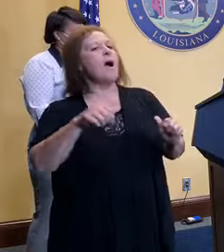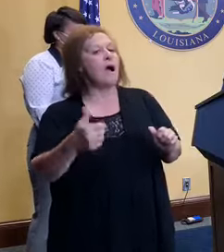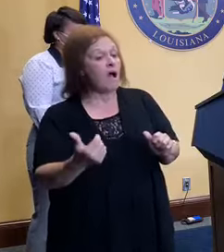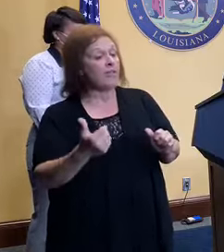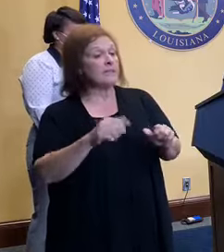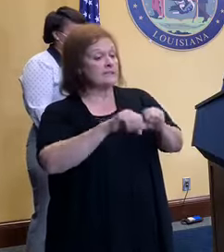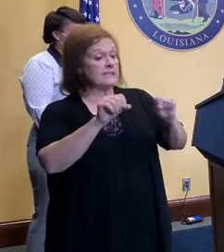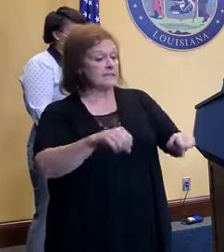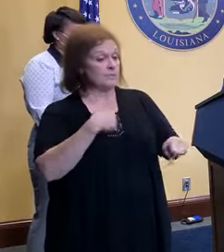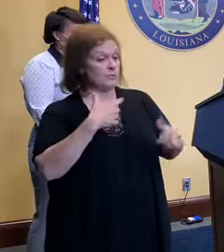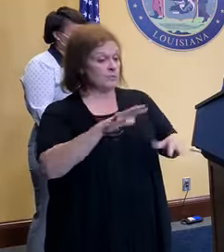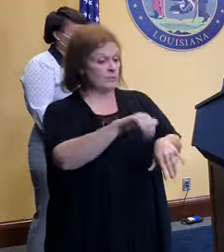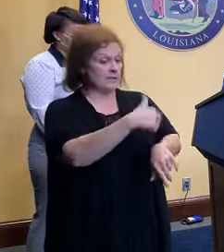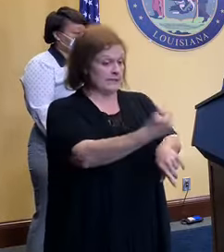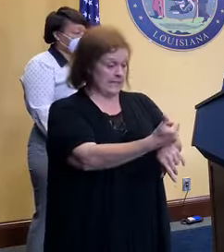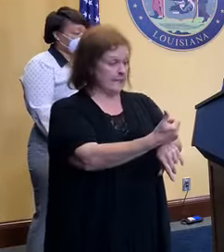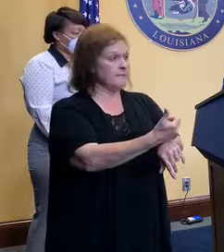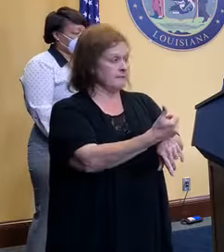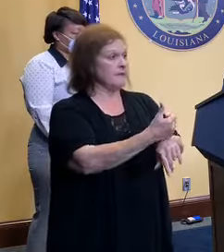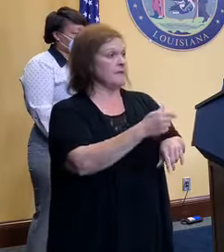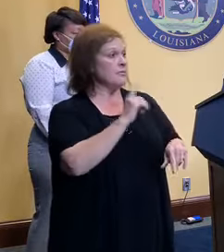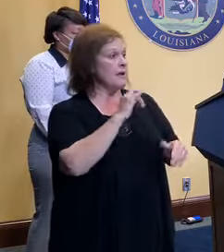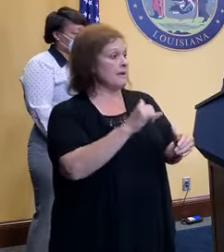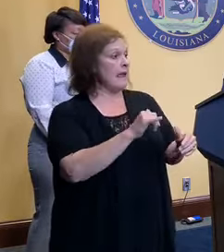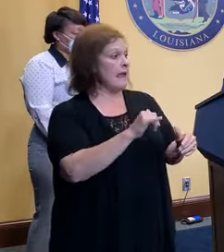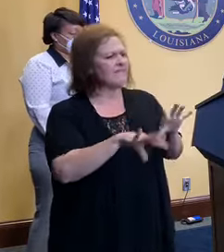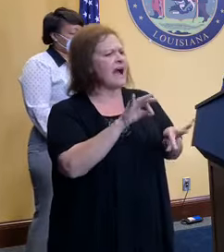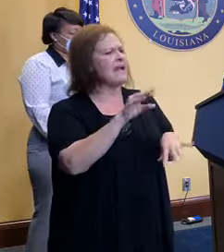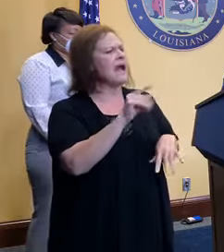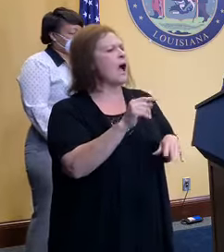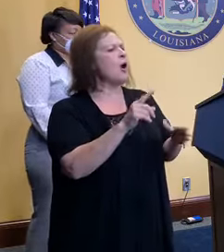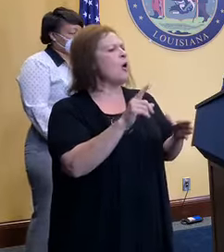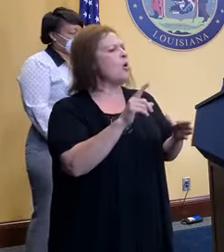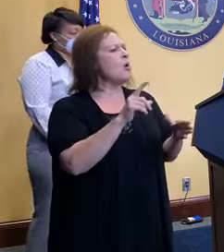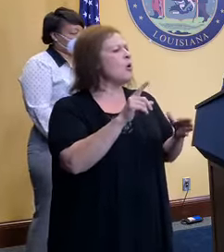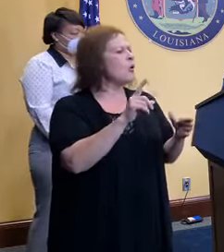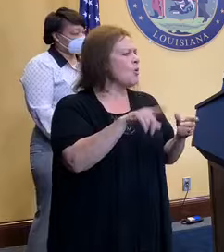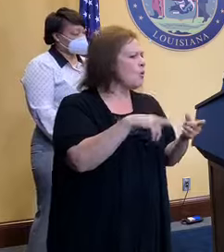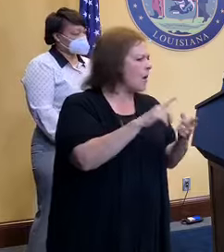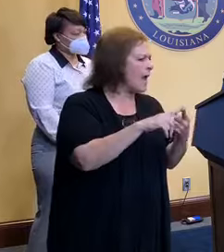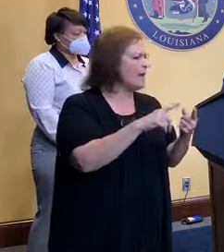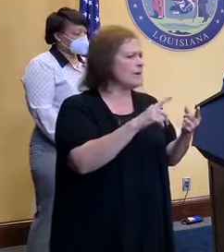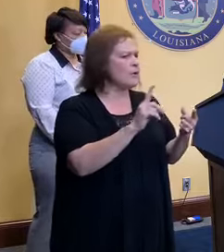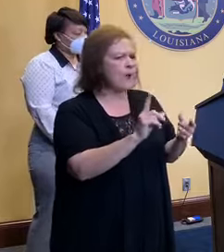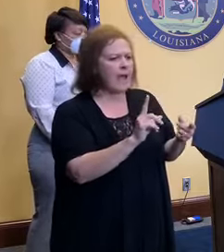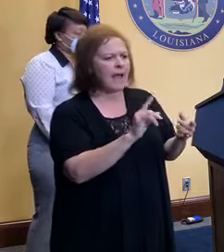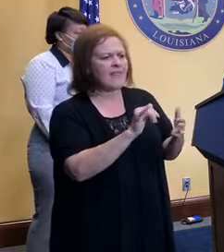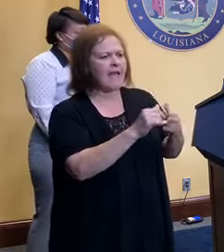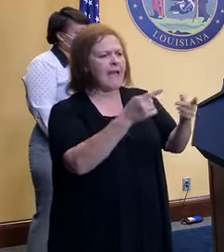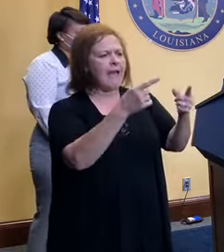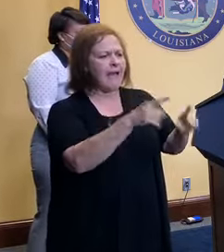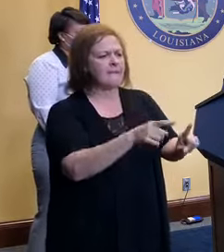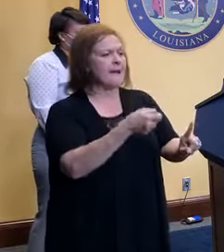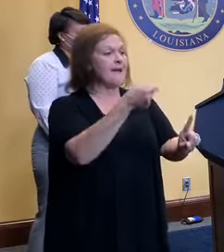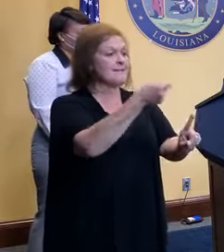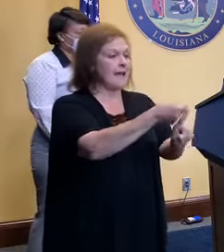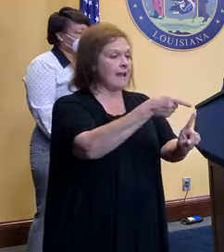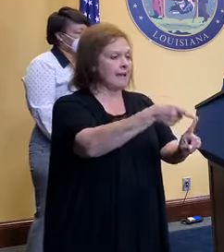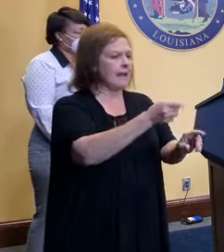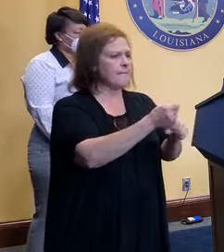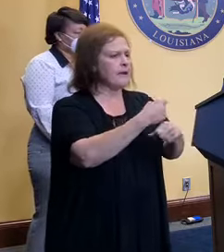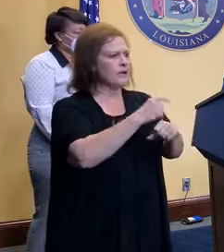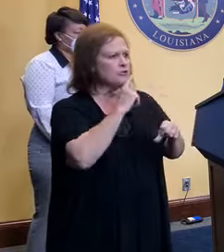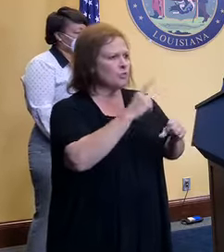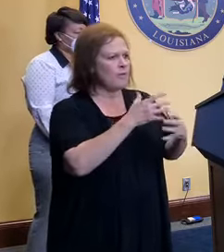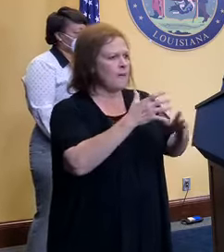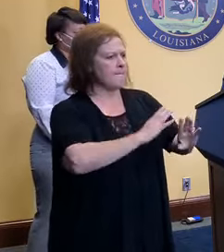put in place. And auditing is more extensive now. So types of things could occur, but with a more sophisticated blocking and